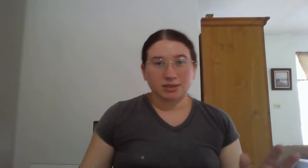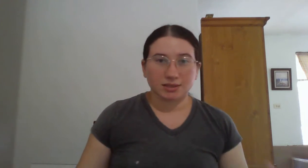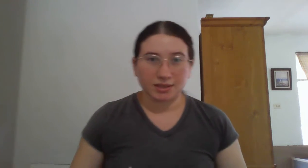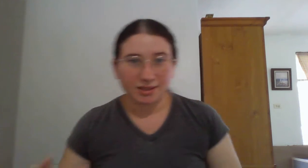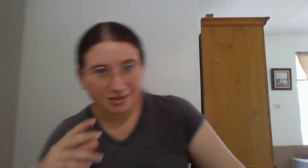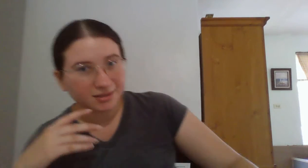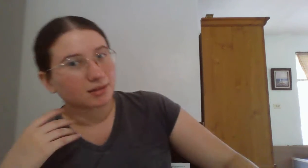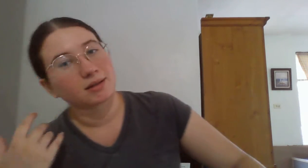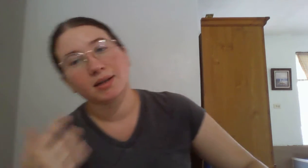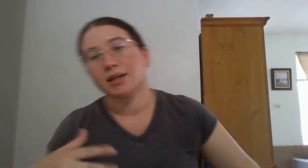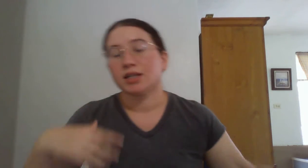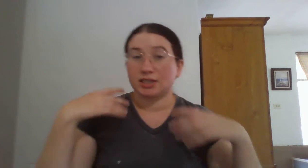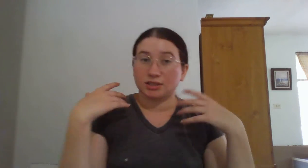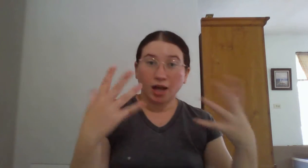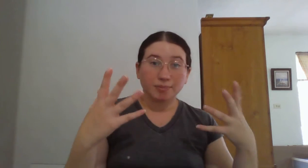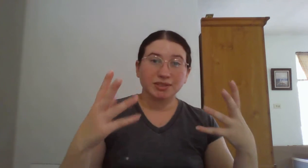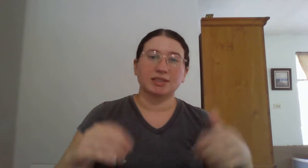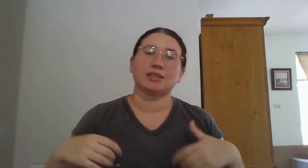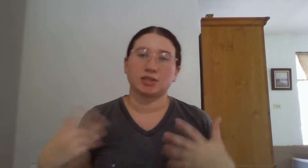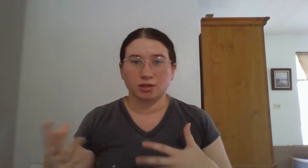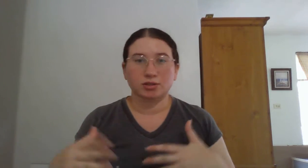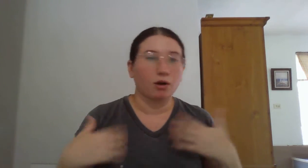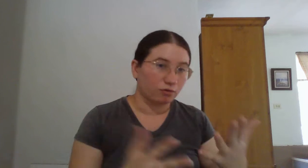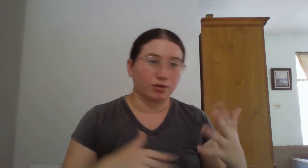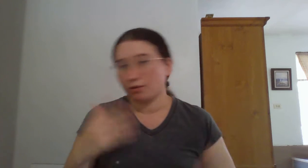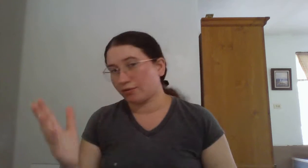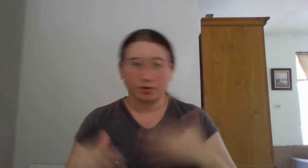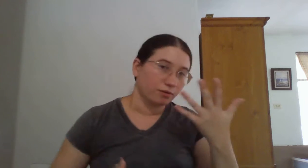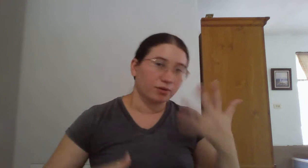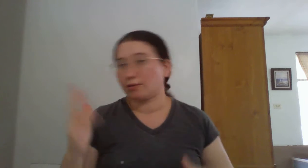means that it stops and then it starts over and over and over and over and